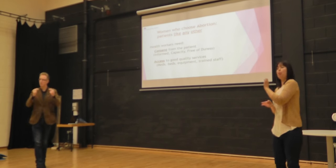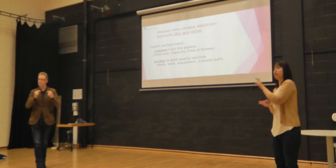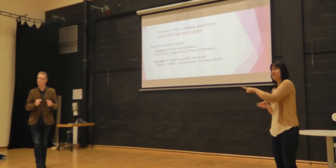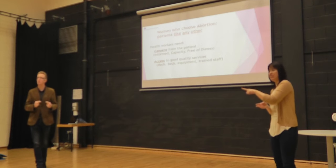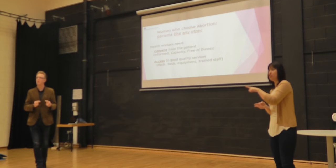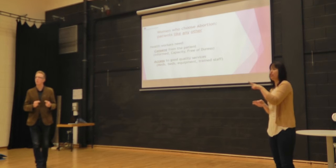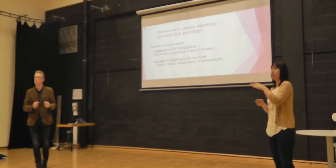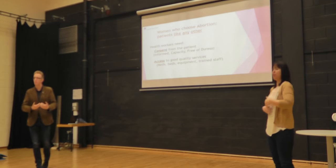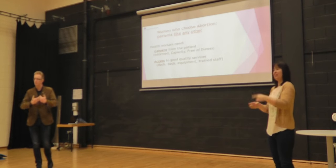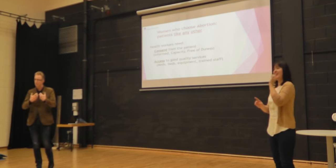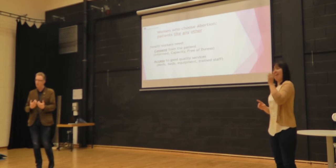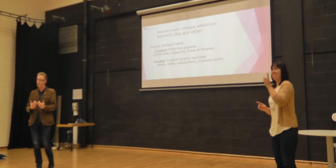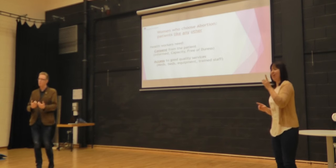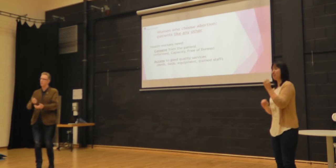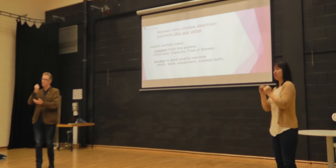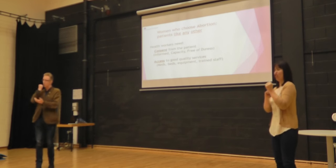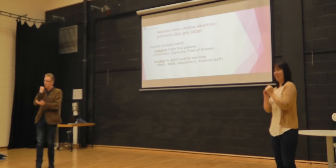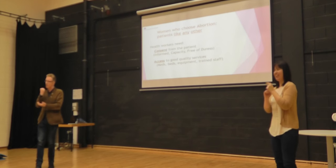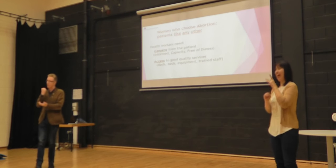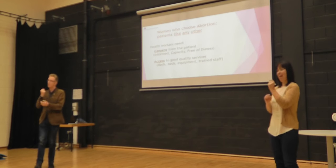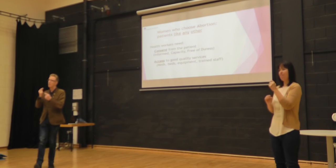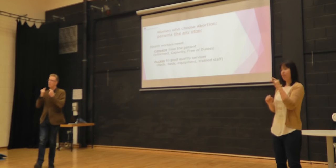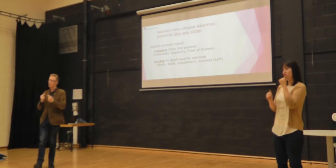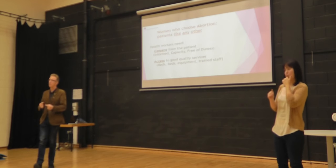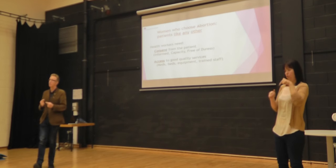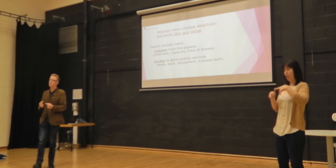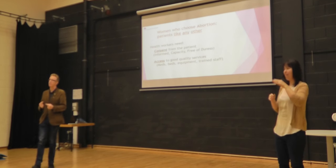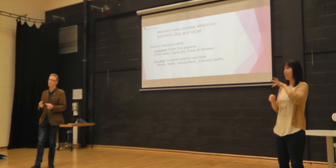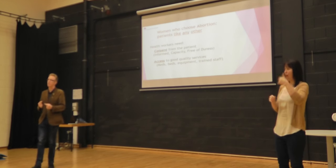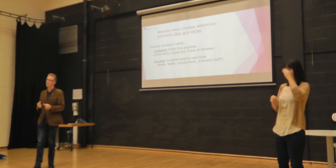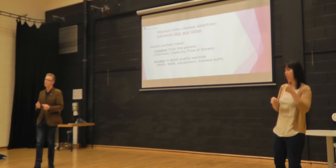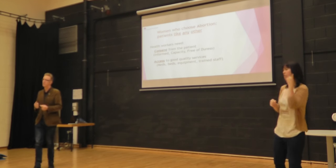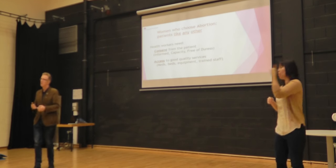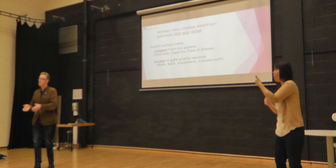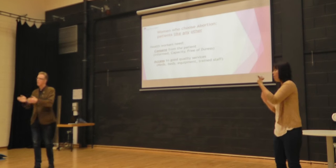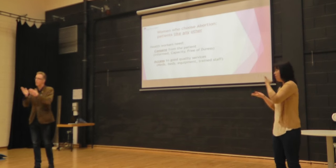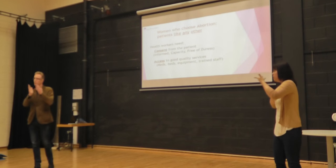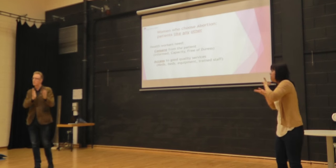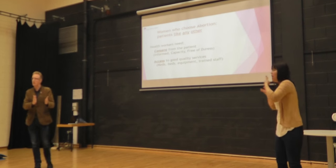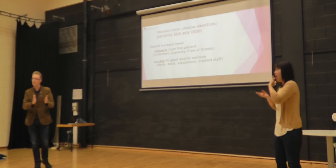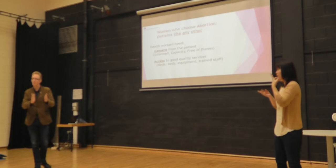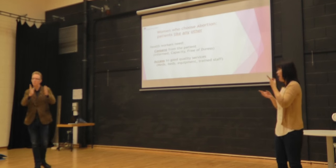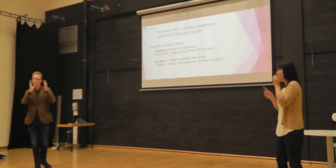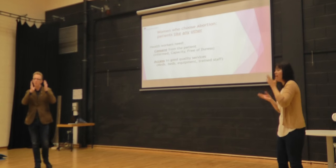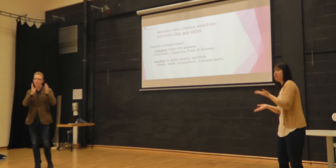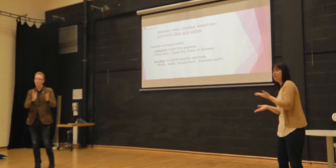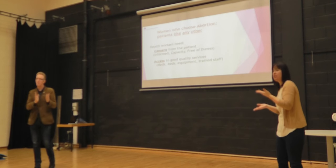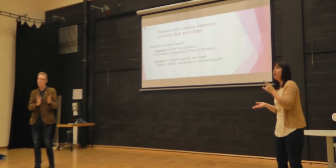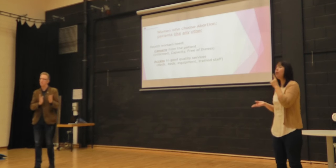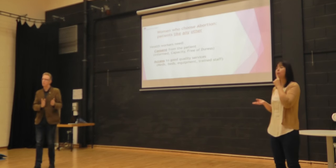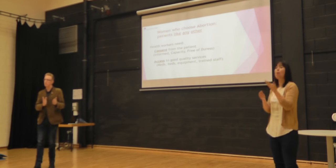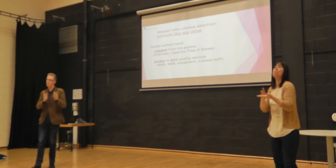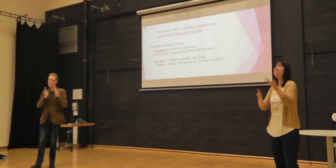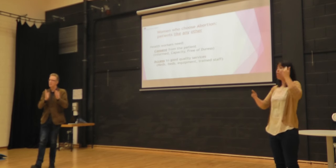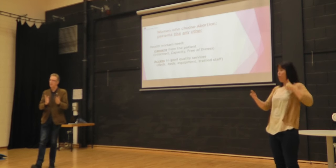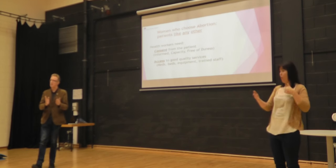telephone service to Ireland. So if you've taken the pills and you ring them, they will give you telephone advice. Before you take them, there is very,